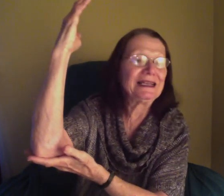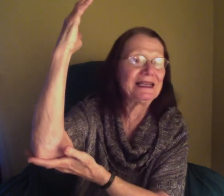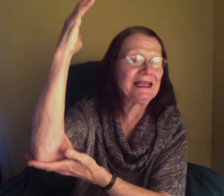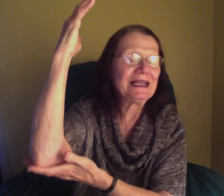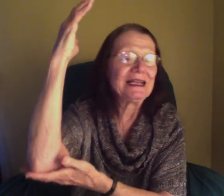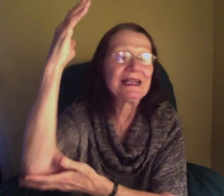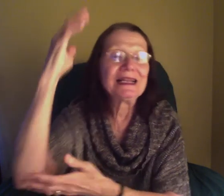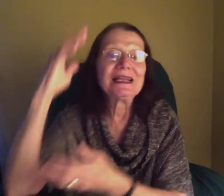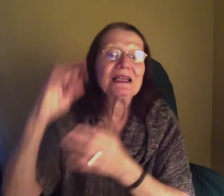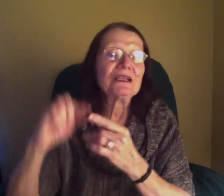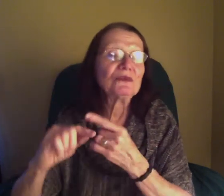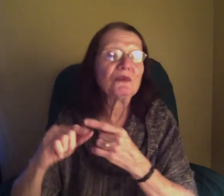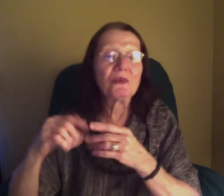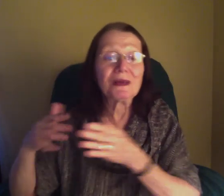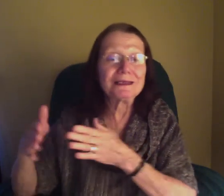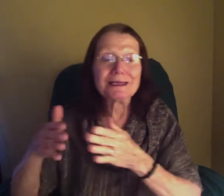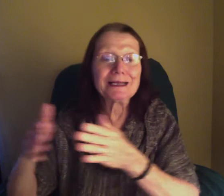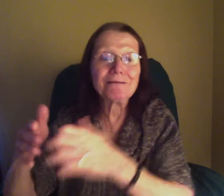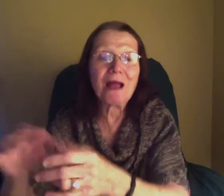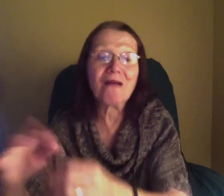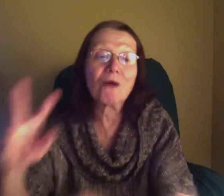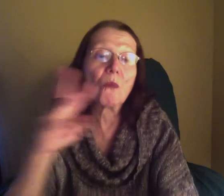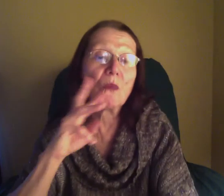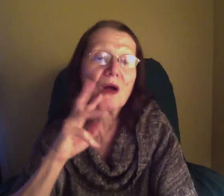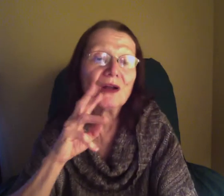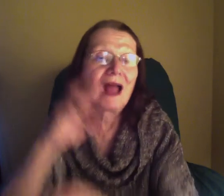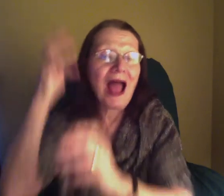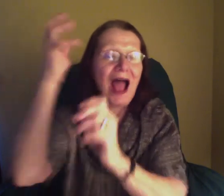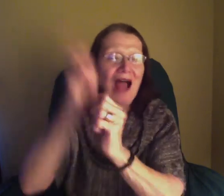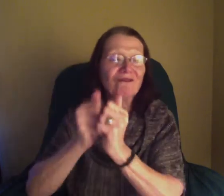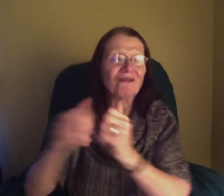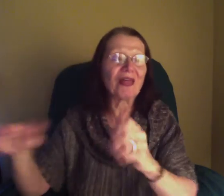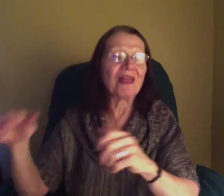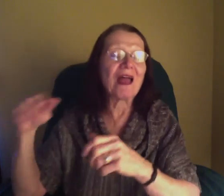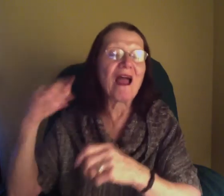I thought that